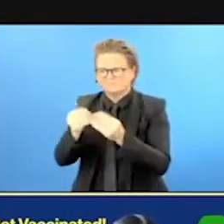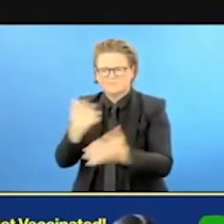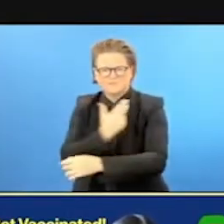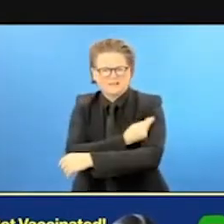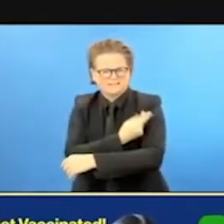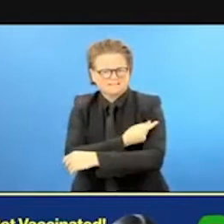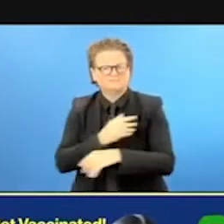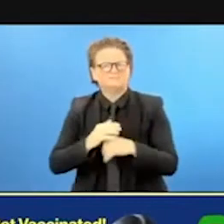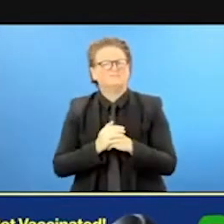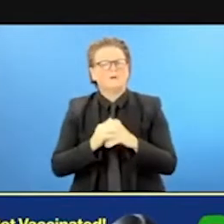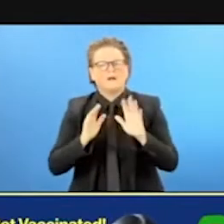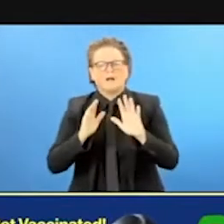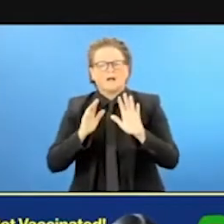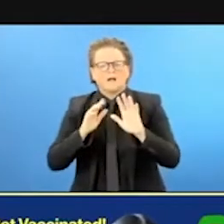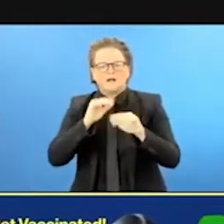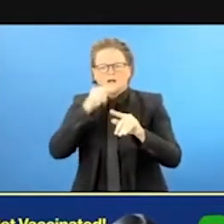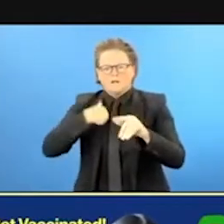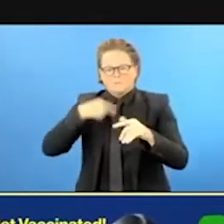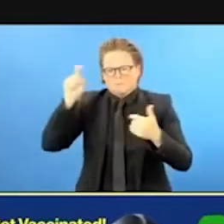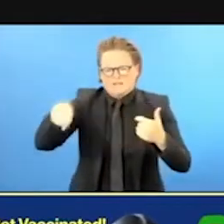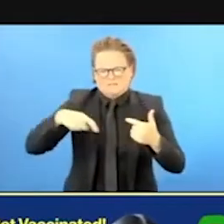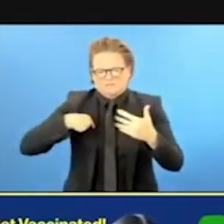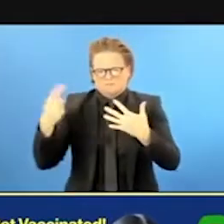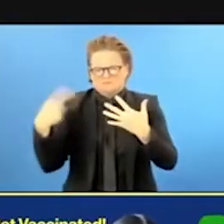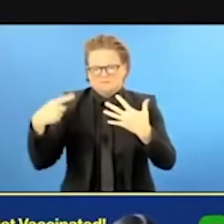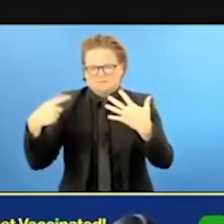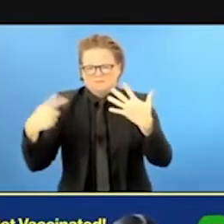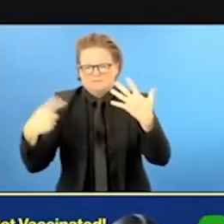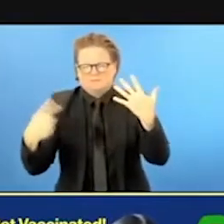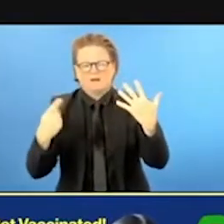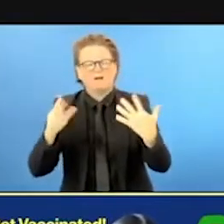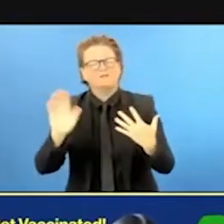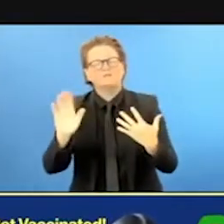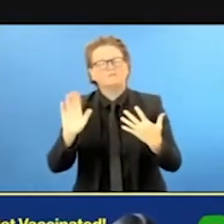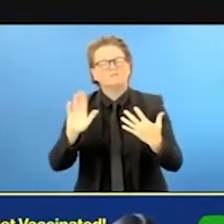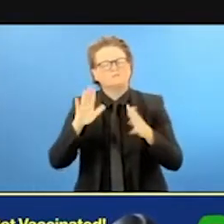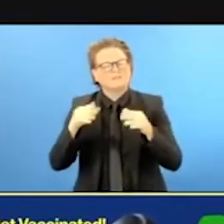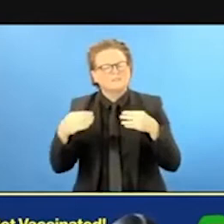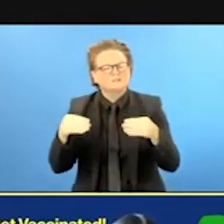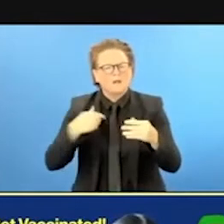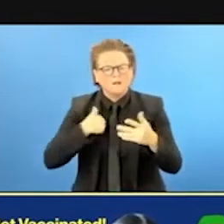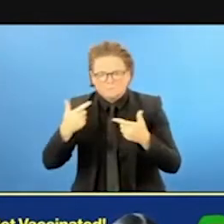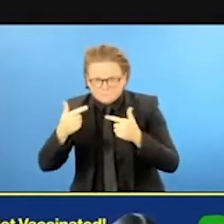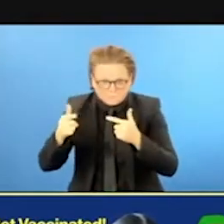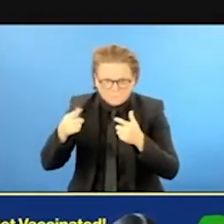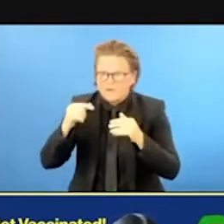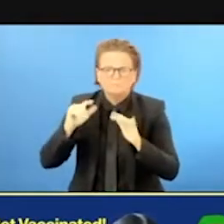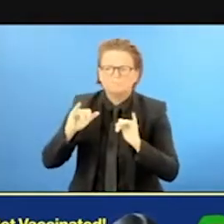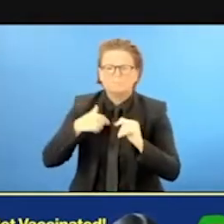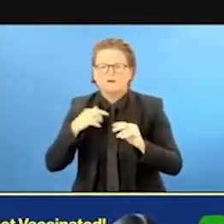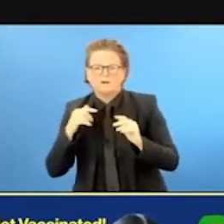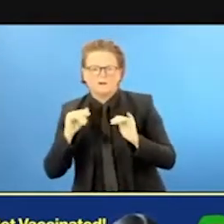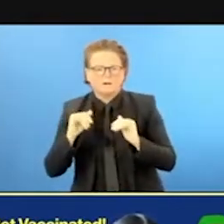Vaccination sites that do not have access to patient medical records should not require proof of diagnosis and/or